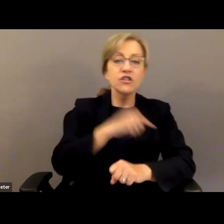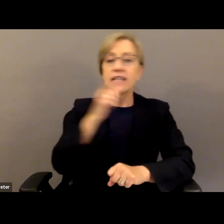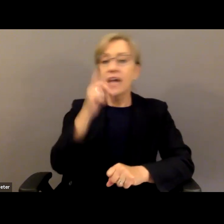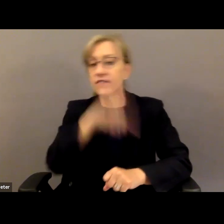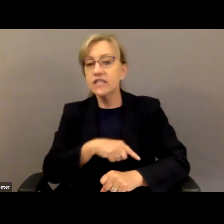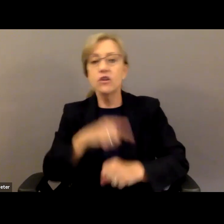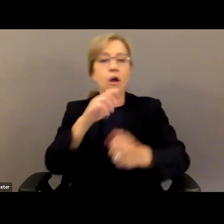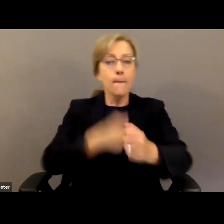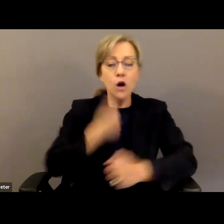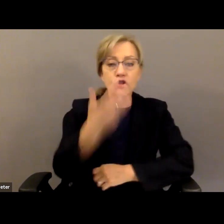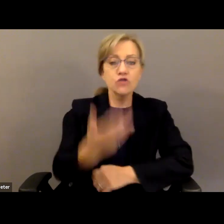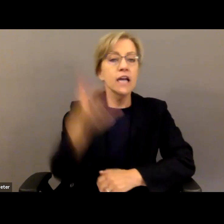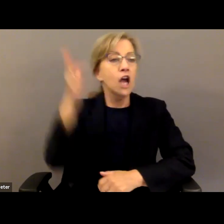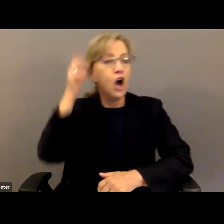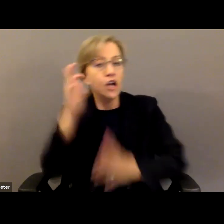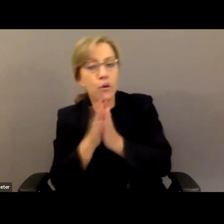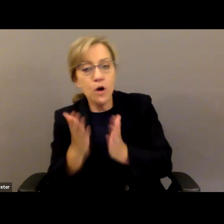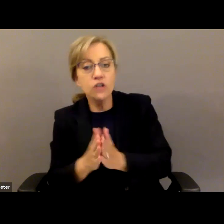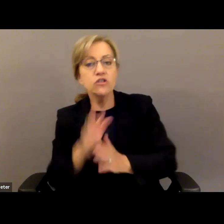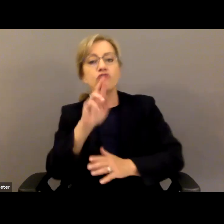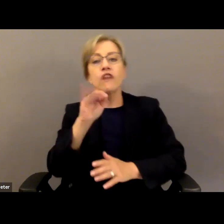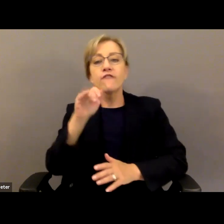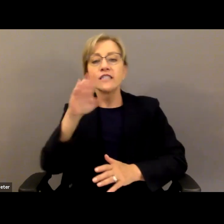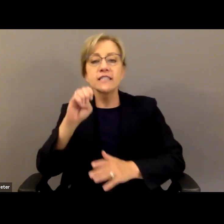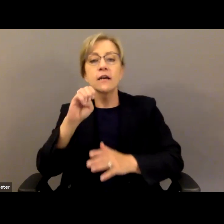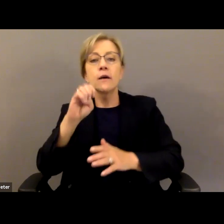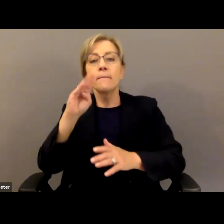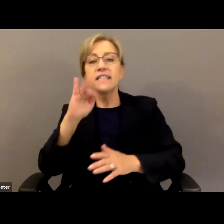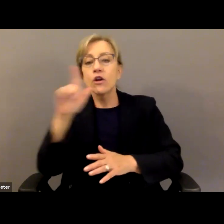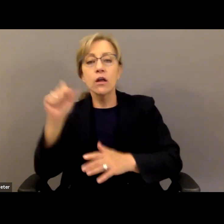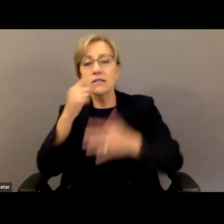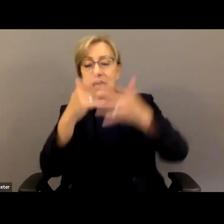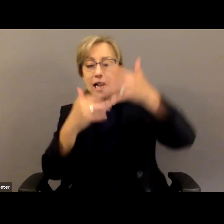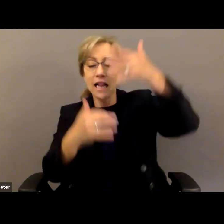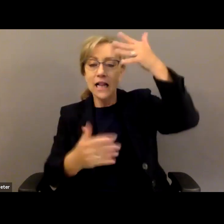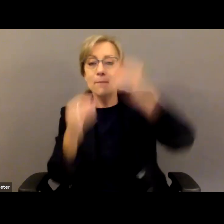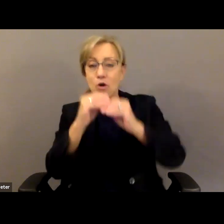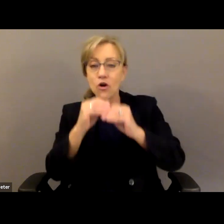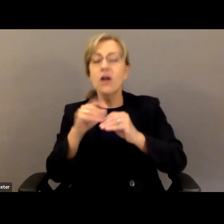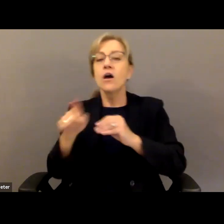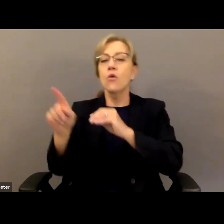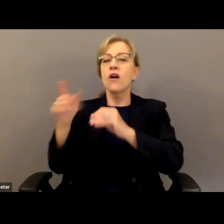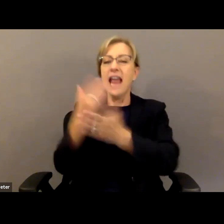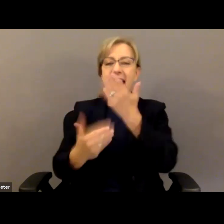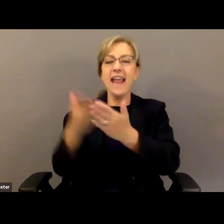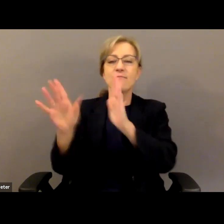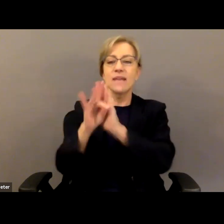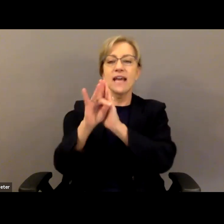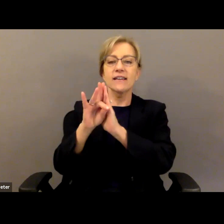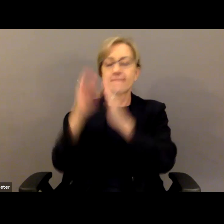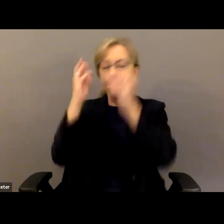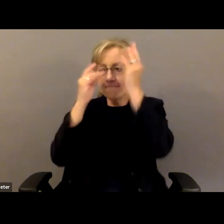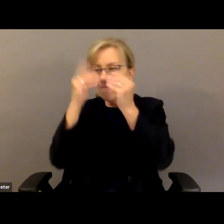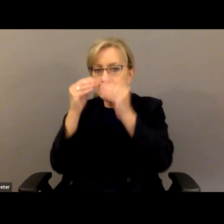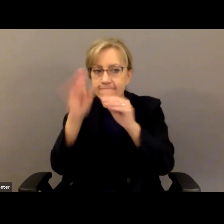reference materials, and more are handpicked by our expert selection committees that work closely with adult readers. Their tireless